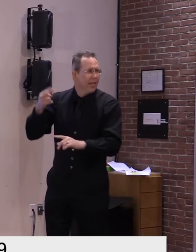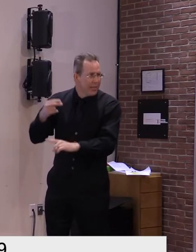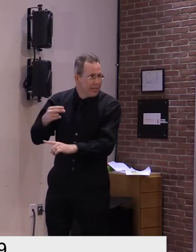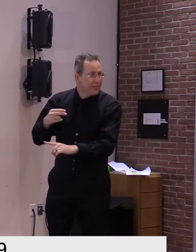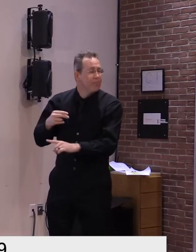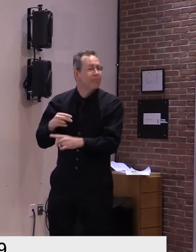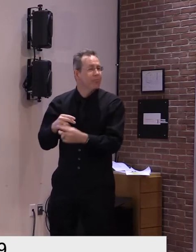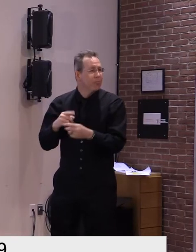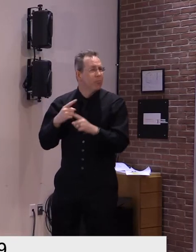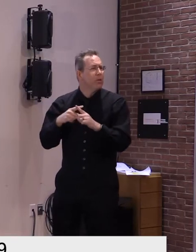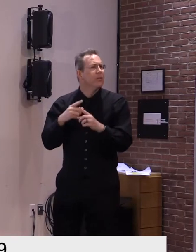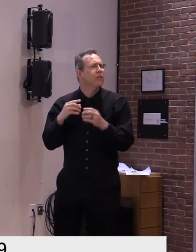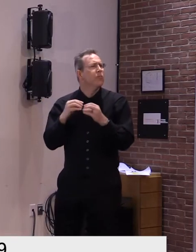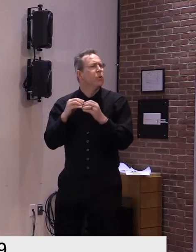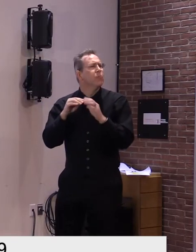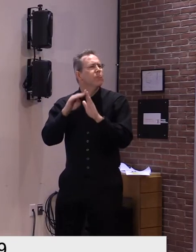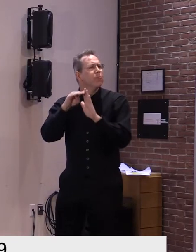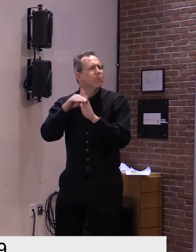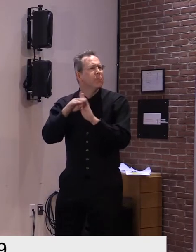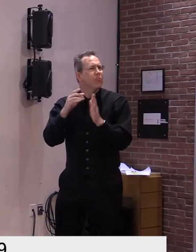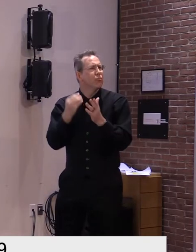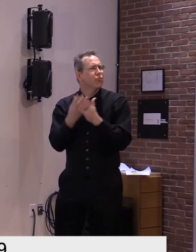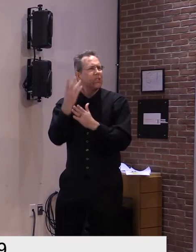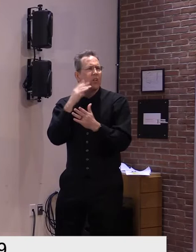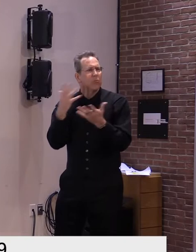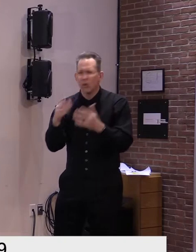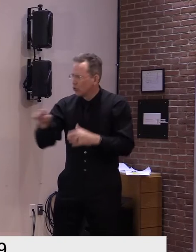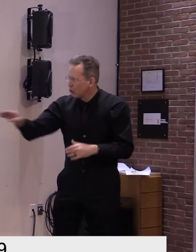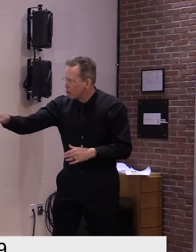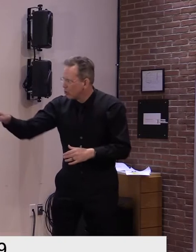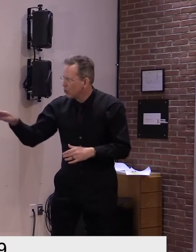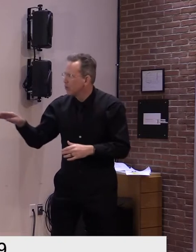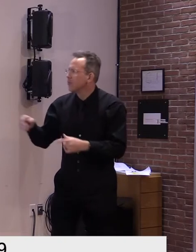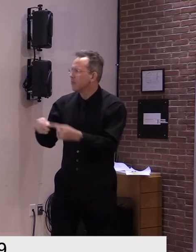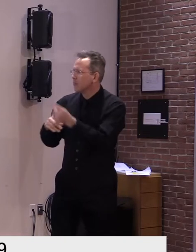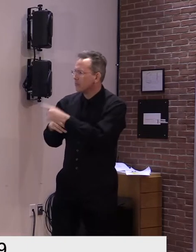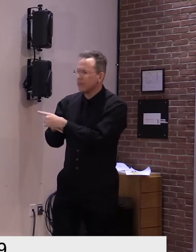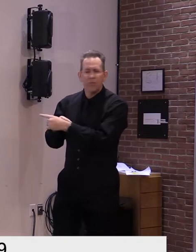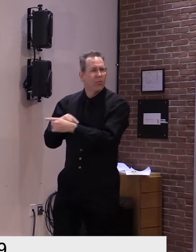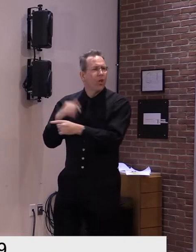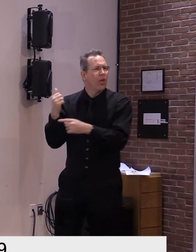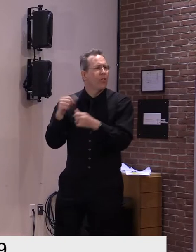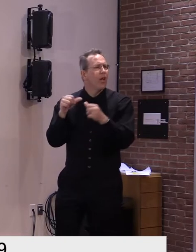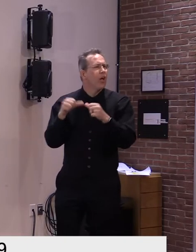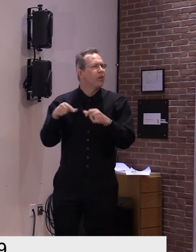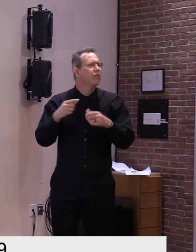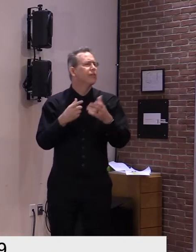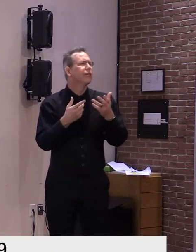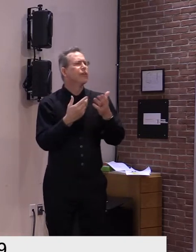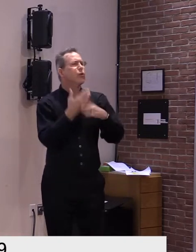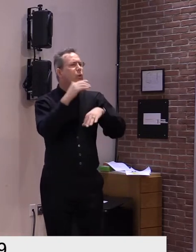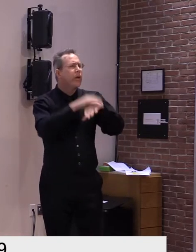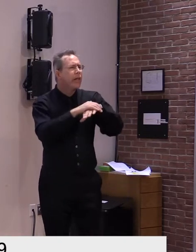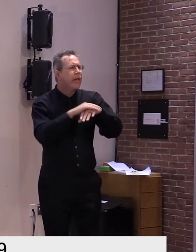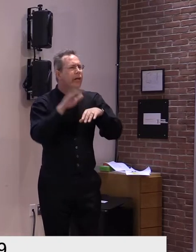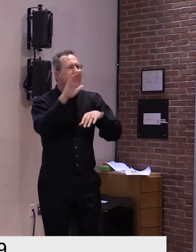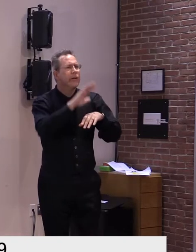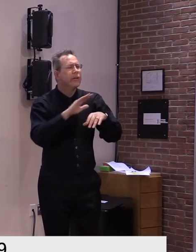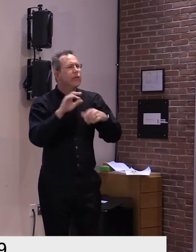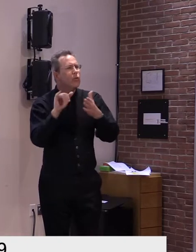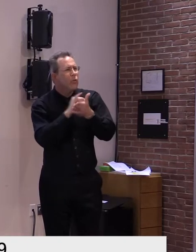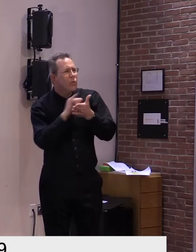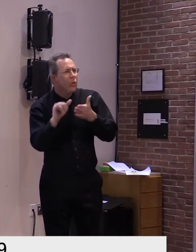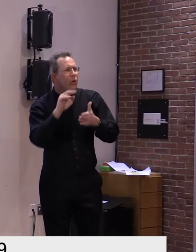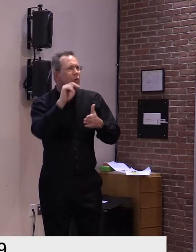time. However, our other regional metrics continue to improve, including the positivity rate, hospitalization rate, and most importantly,